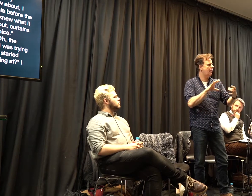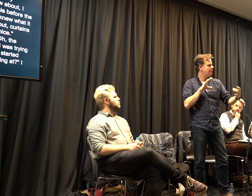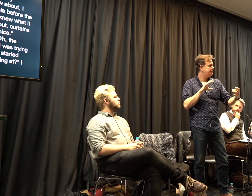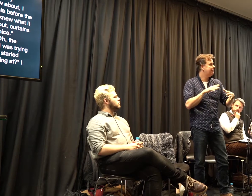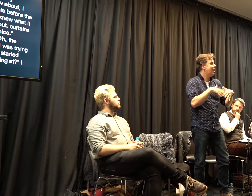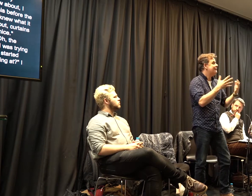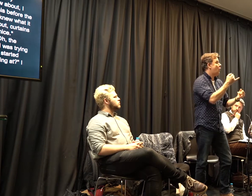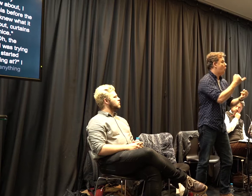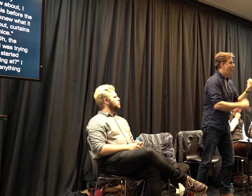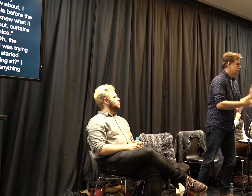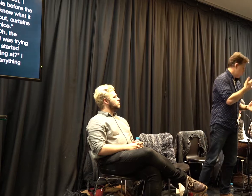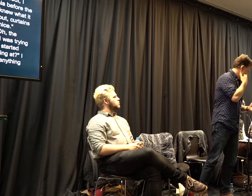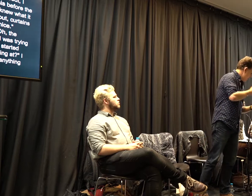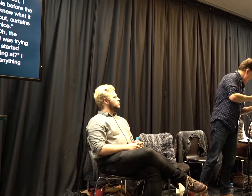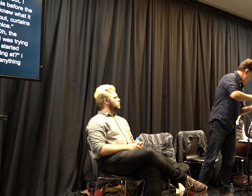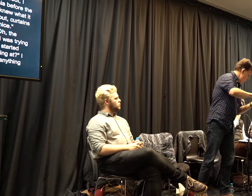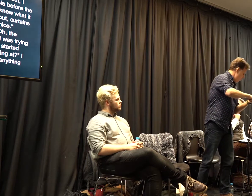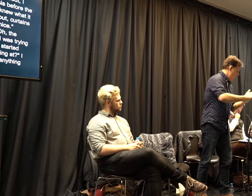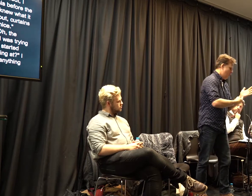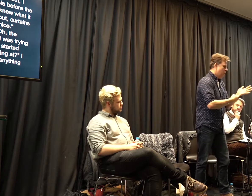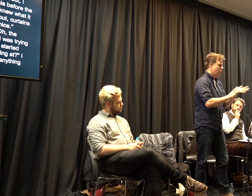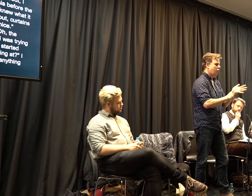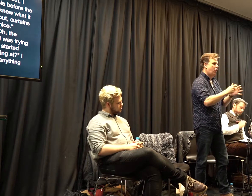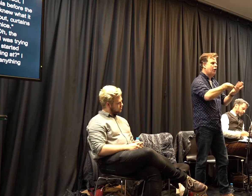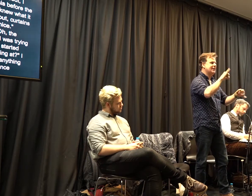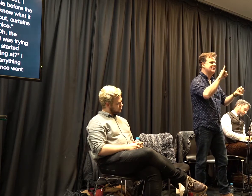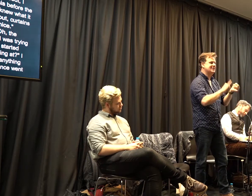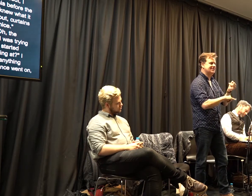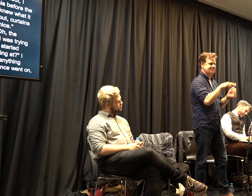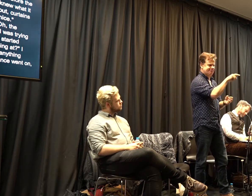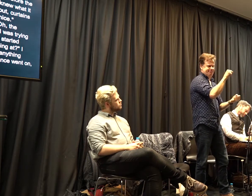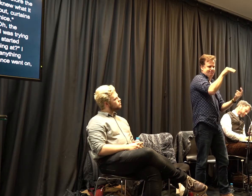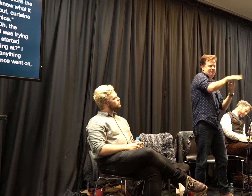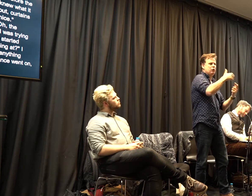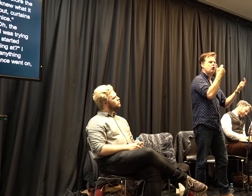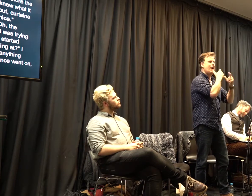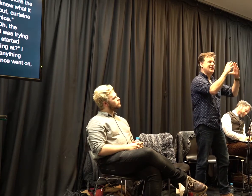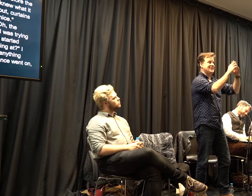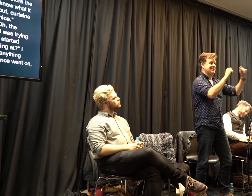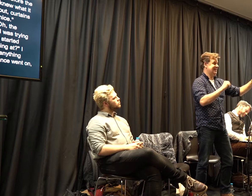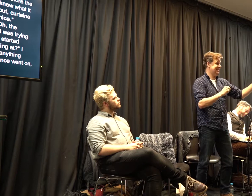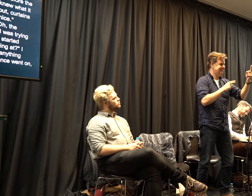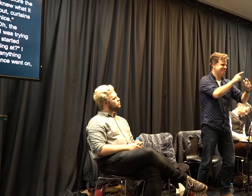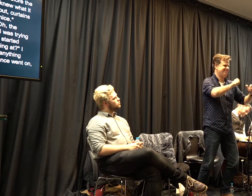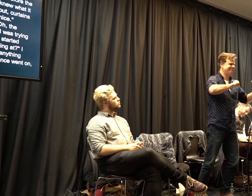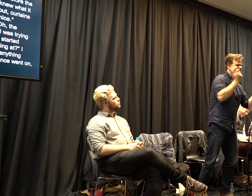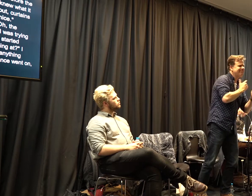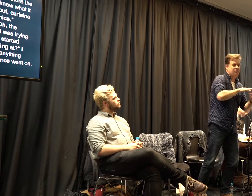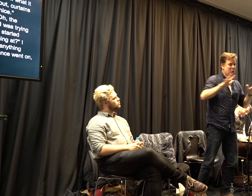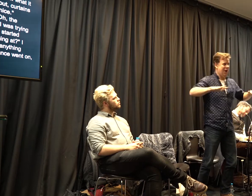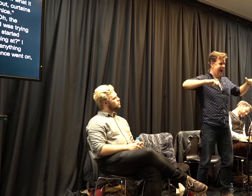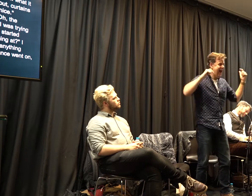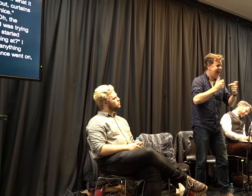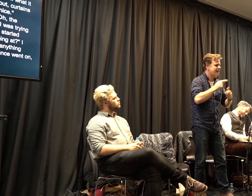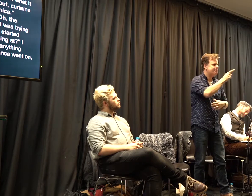there. And the longer the performance went on, the more disengaged I came back. And the worst point was when Autolycus